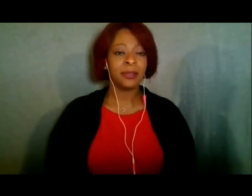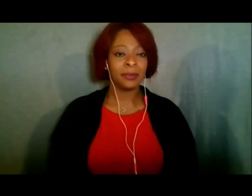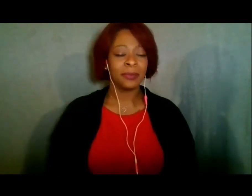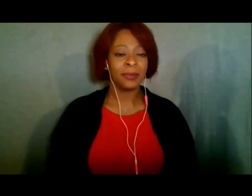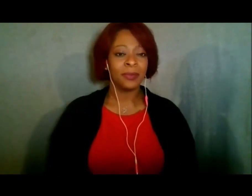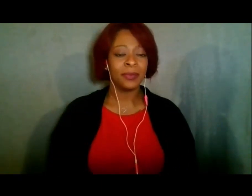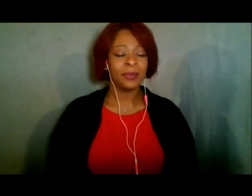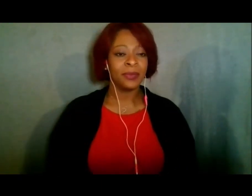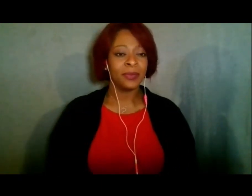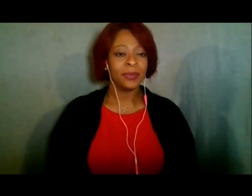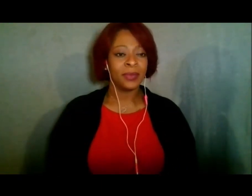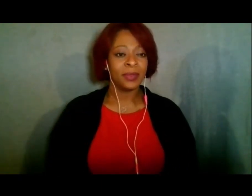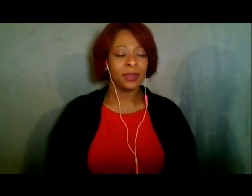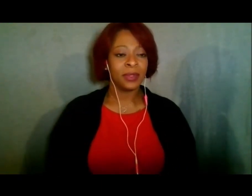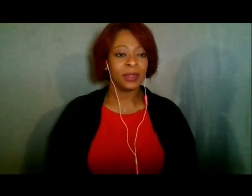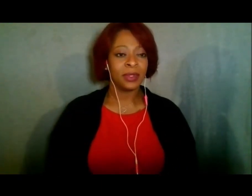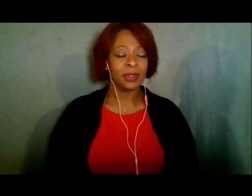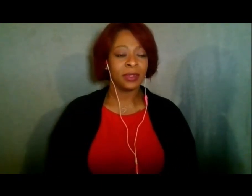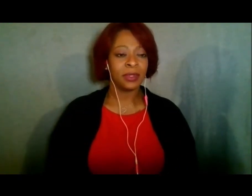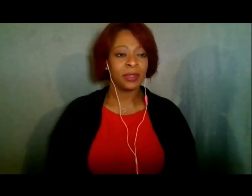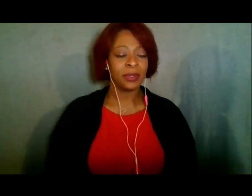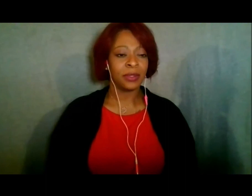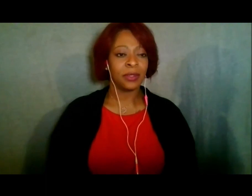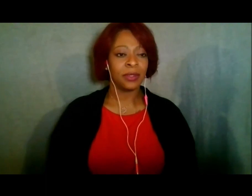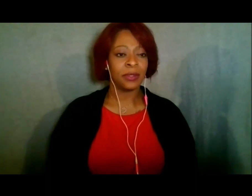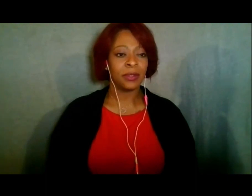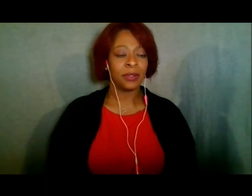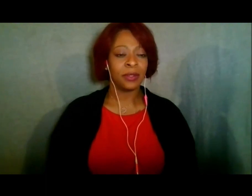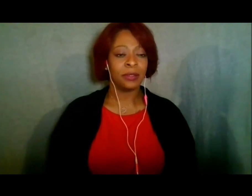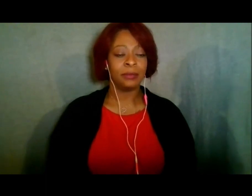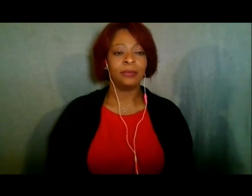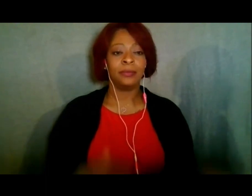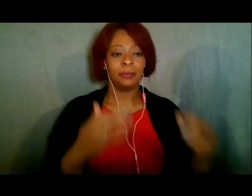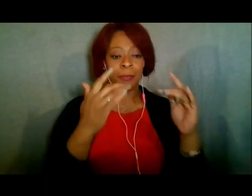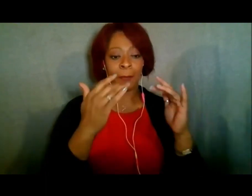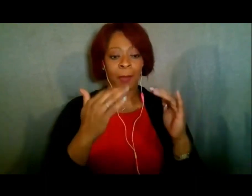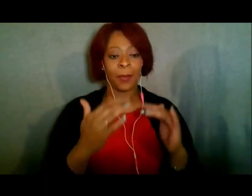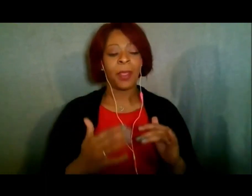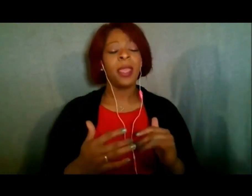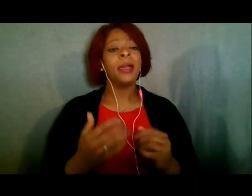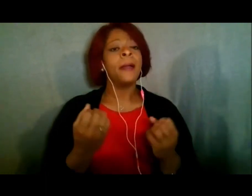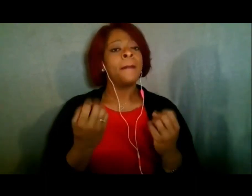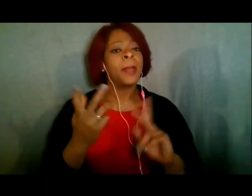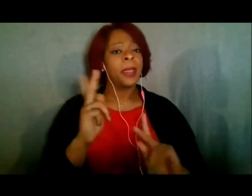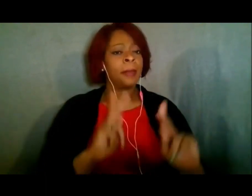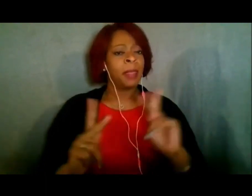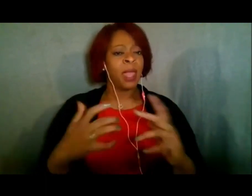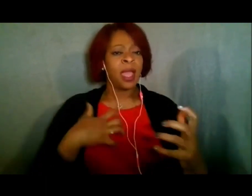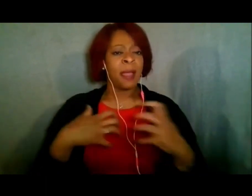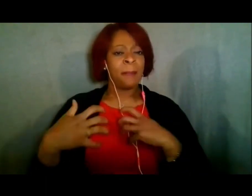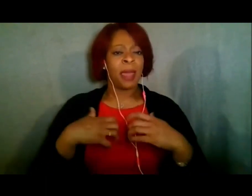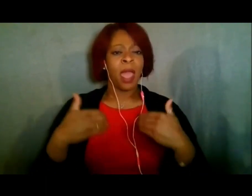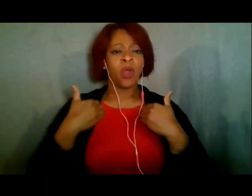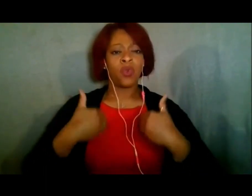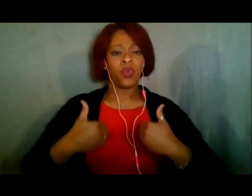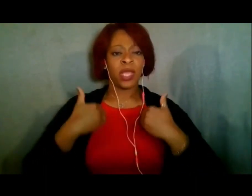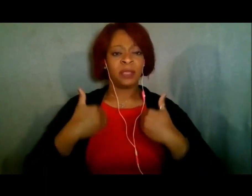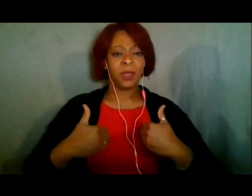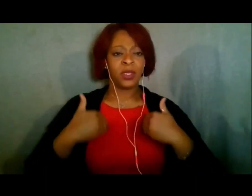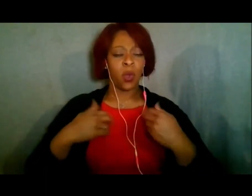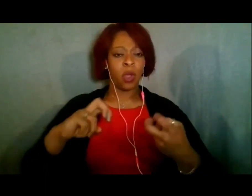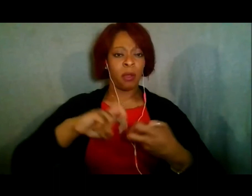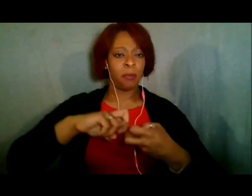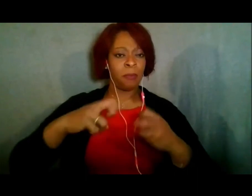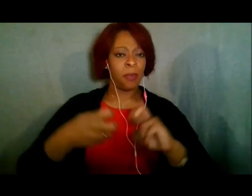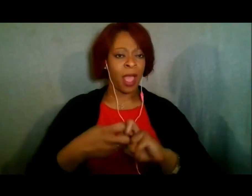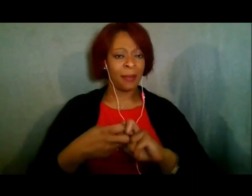Okay. Let's see. Let me scroll down here. Get this one. A lot of people complain of respiratory problems while having COVID.